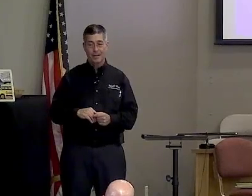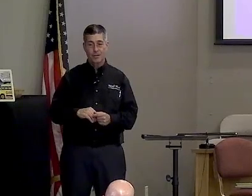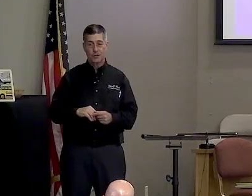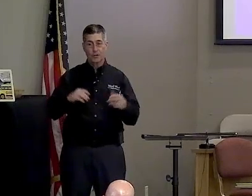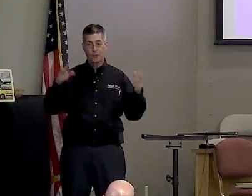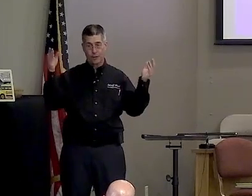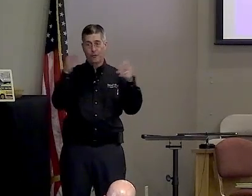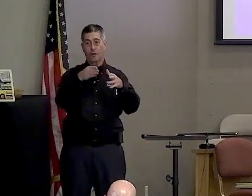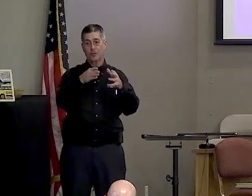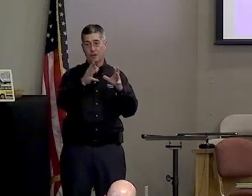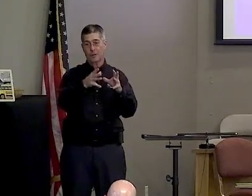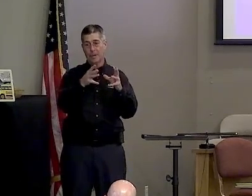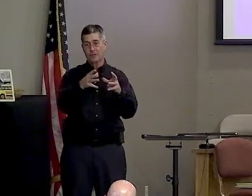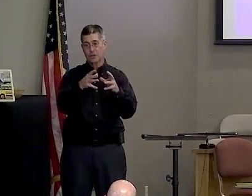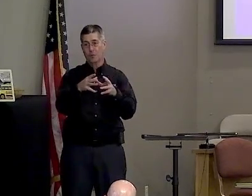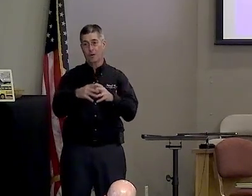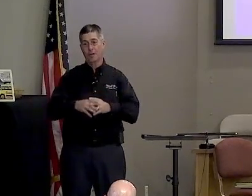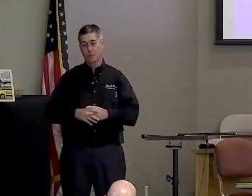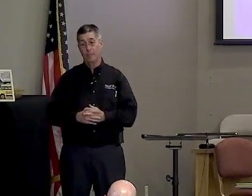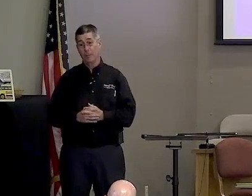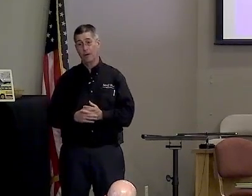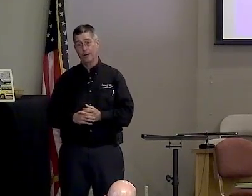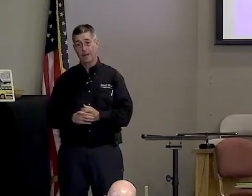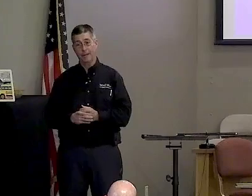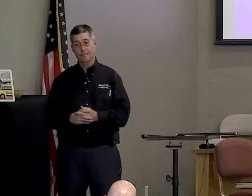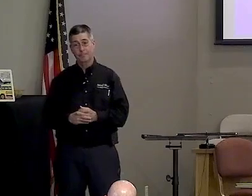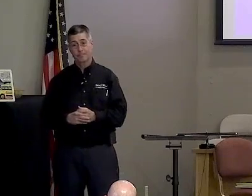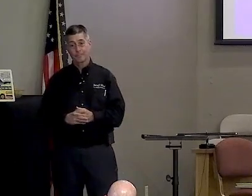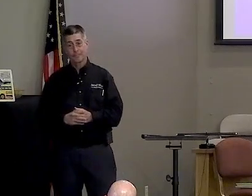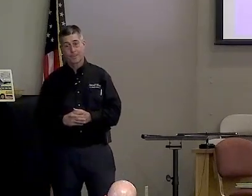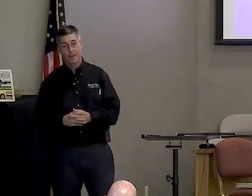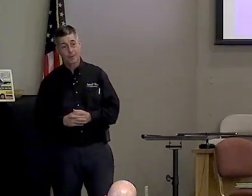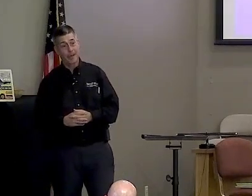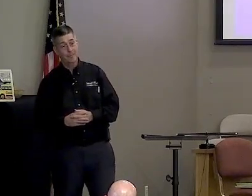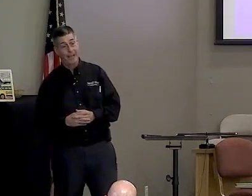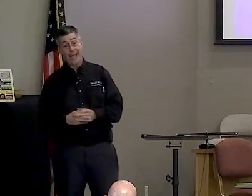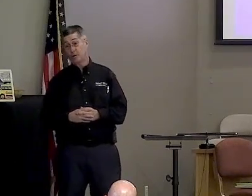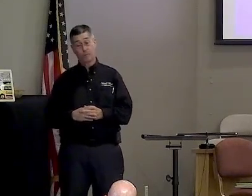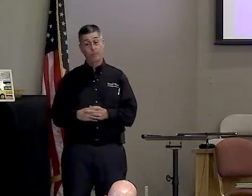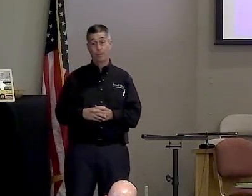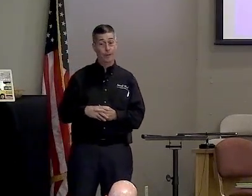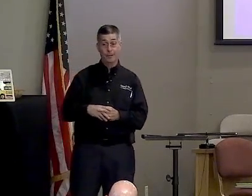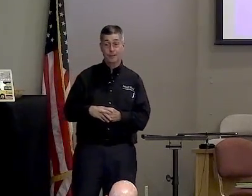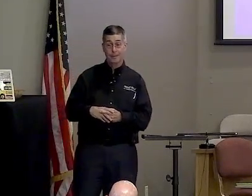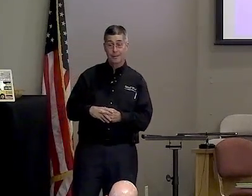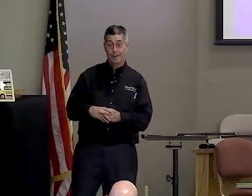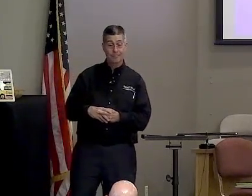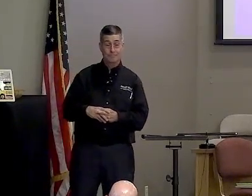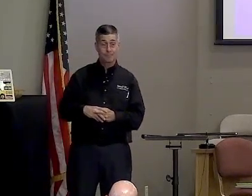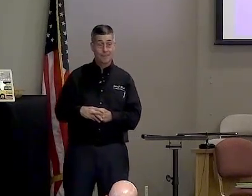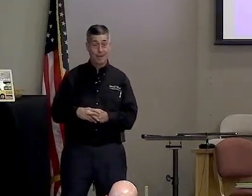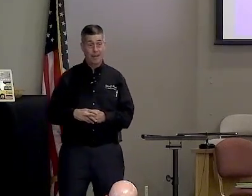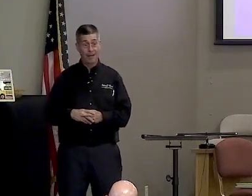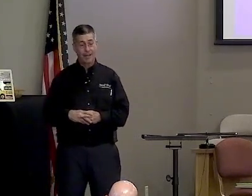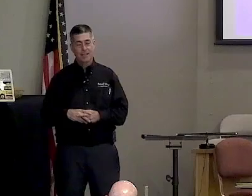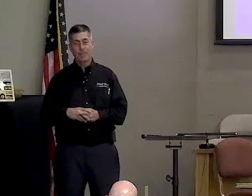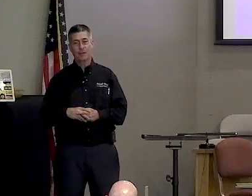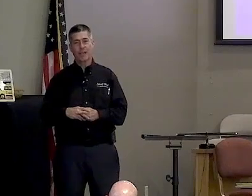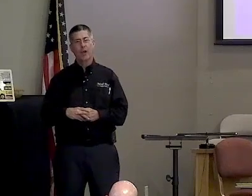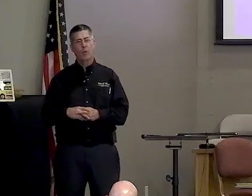So you're, you're focused on the message more and you remember it then. Okay. I don't remember it. I mean, somebody will say, what